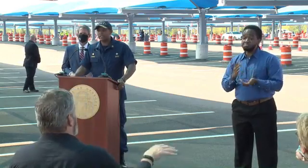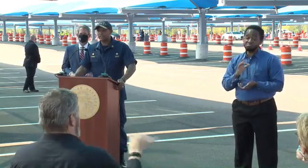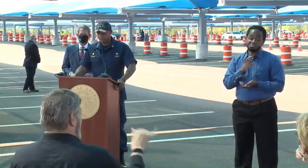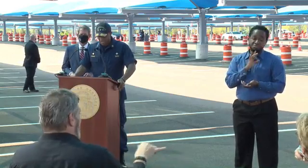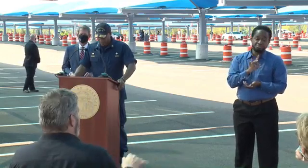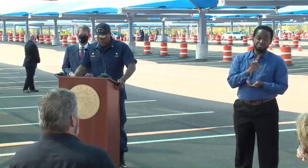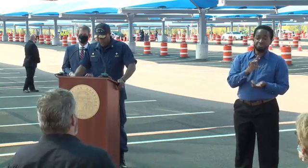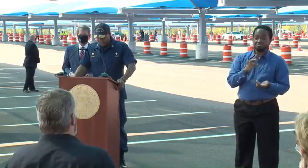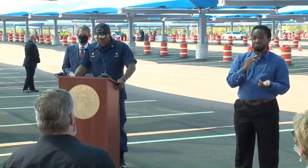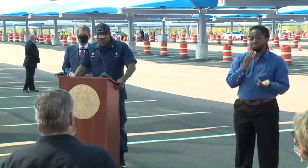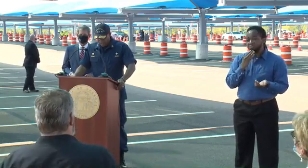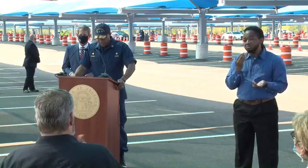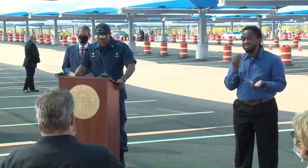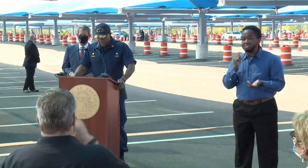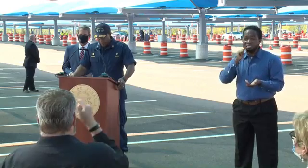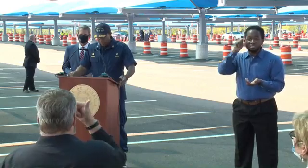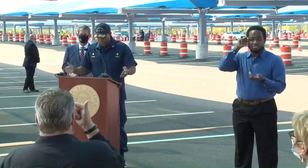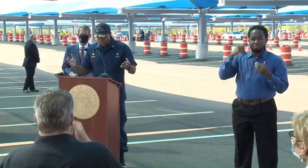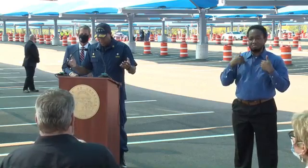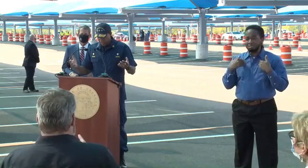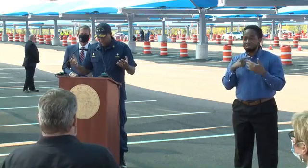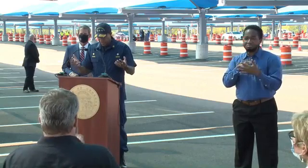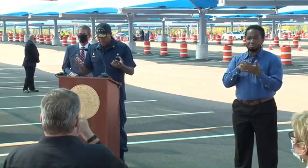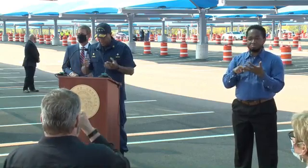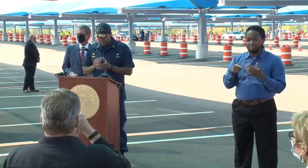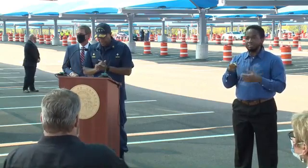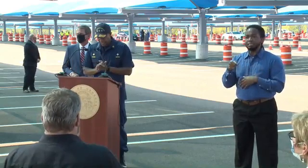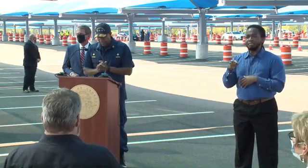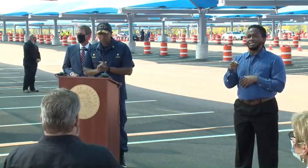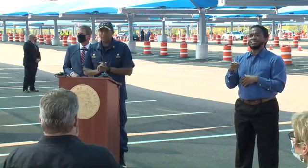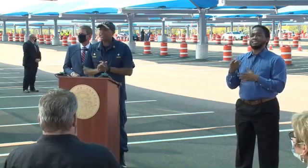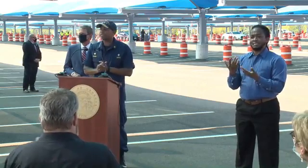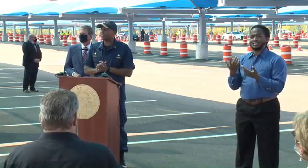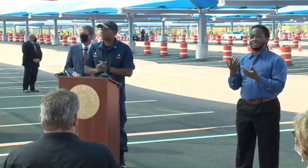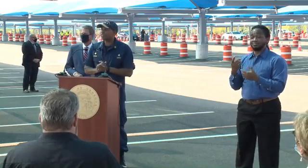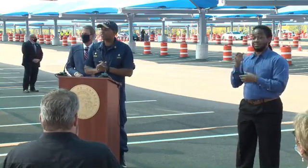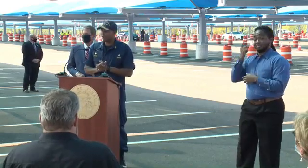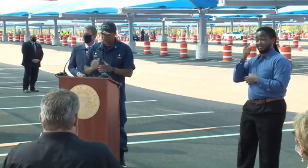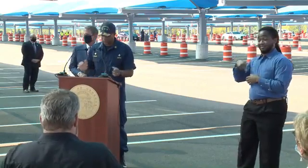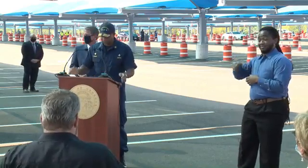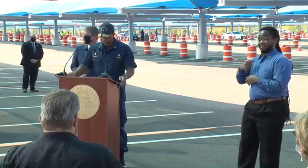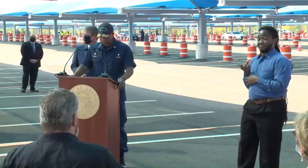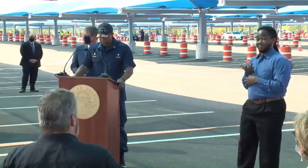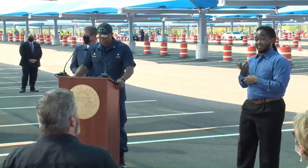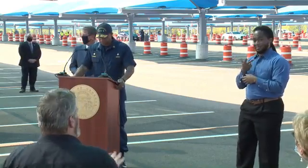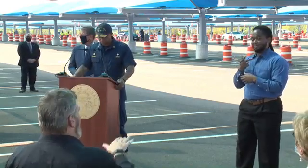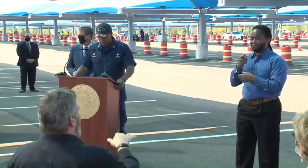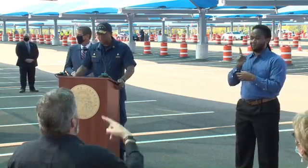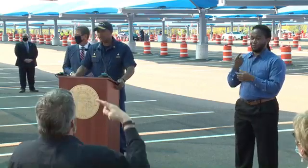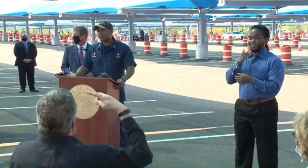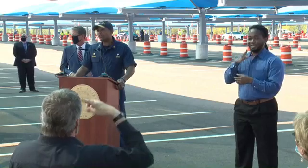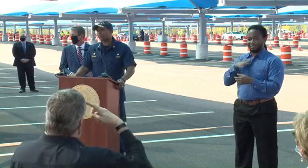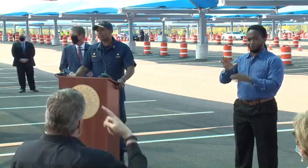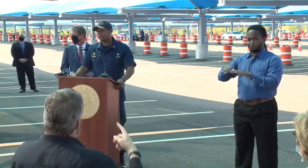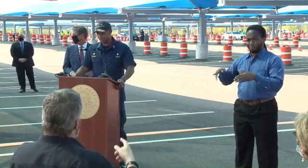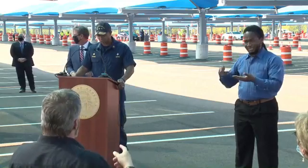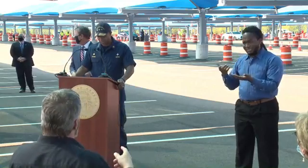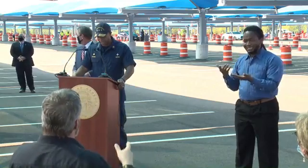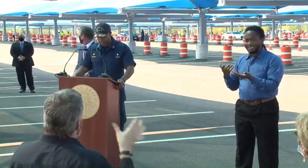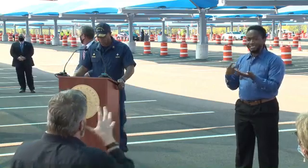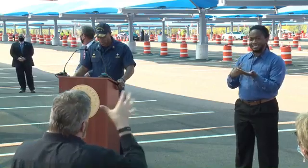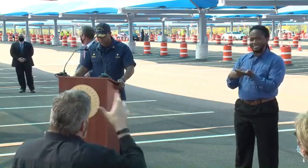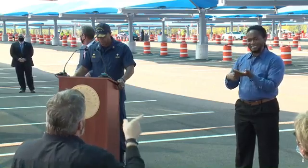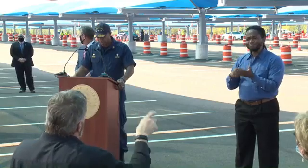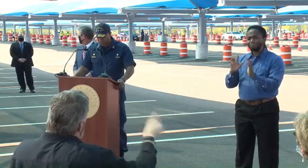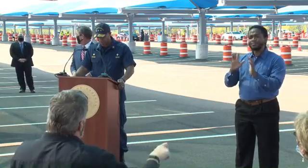about our kids earlier, I want you to think about these things as you make decisions about the fall. First of all, consult